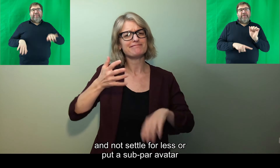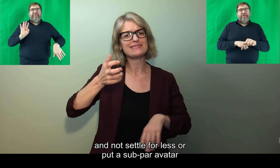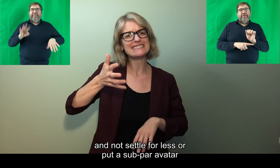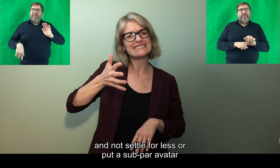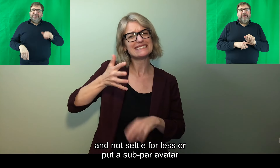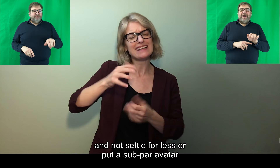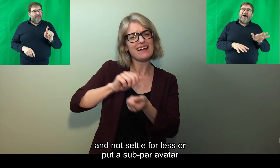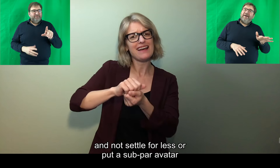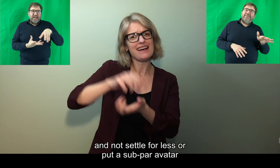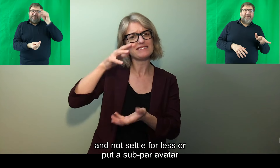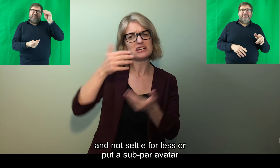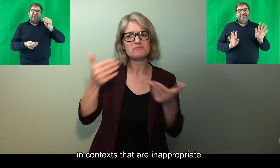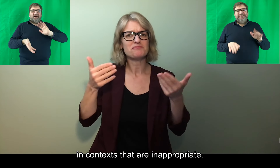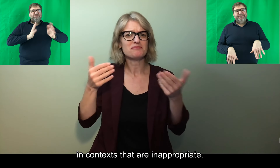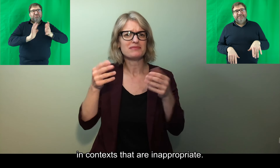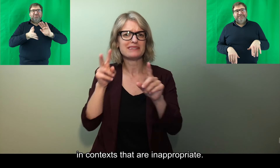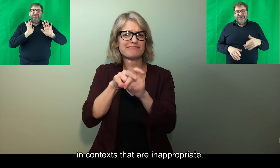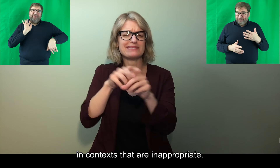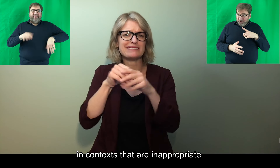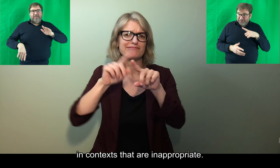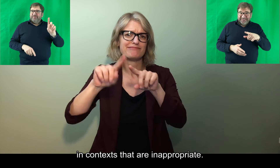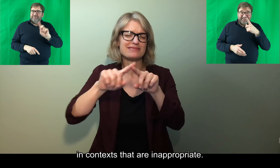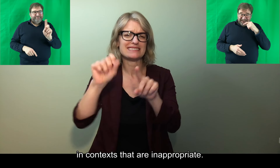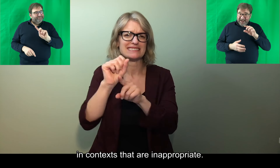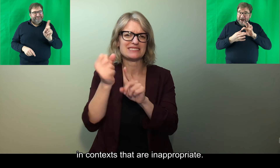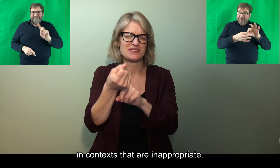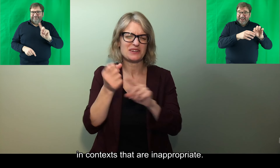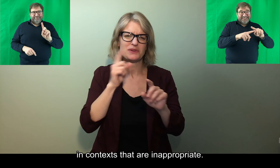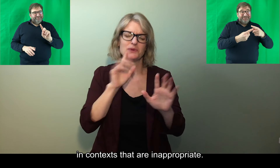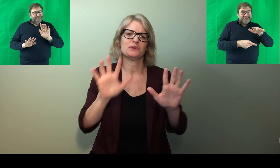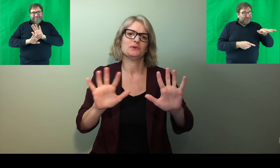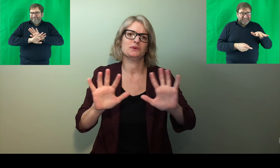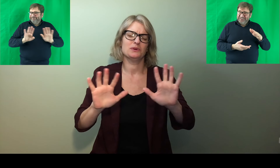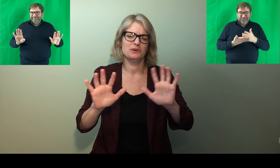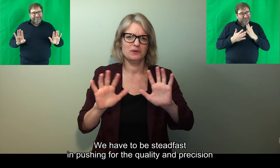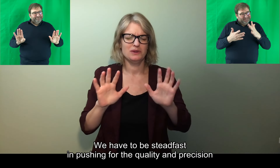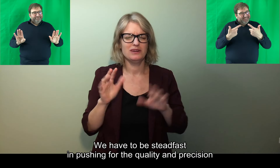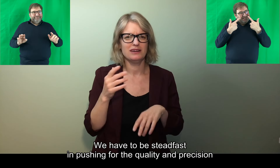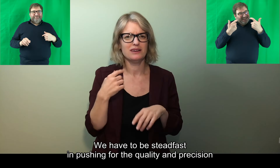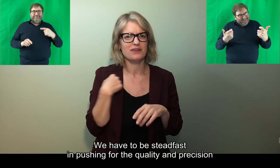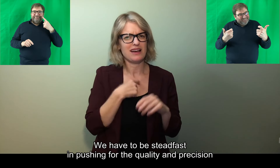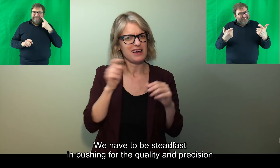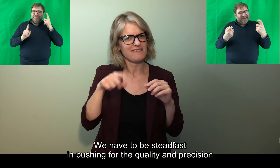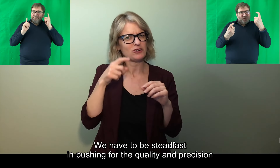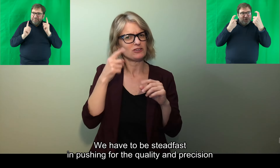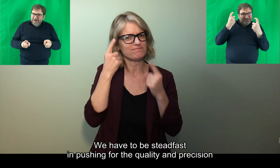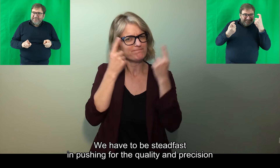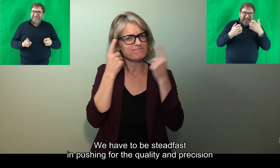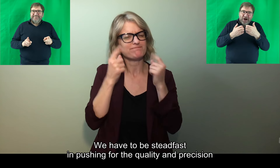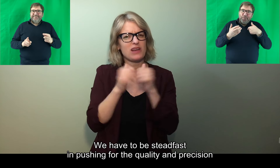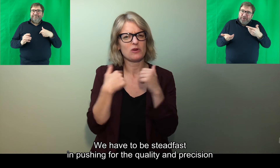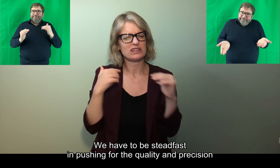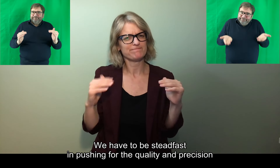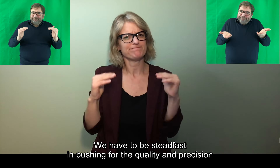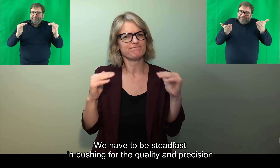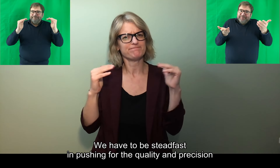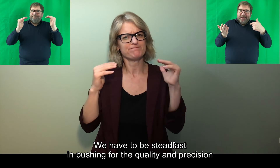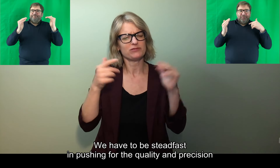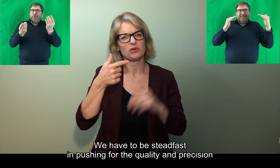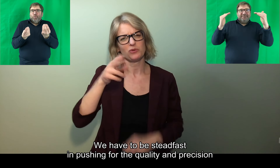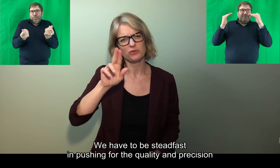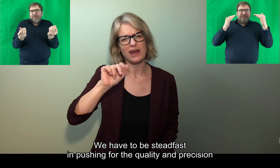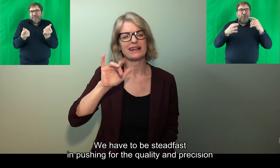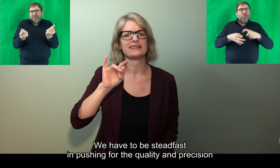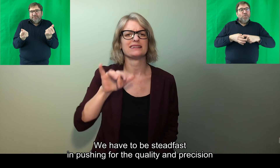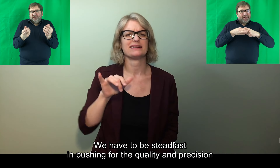a subpar avatar in contexts that are inappropriate. We have to be steadfast in pushing